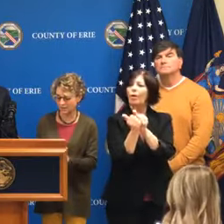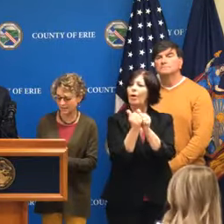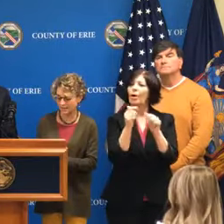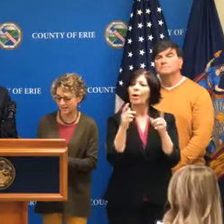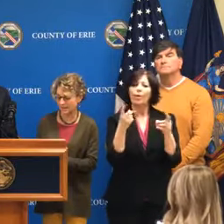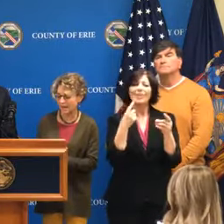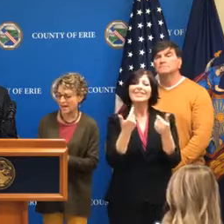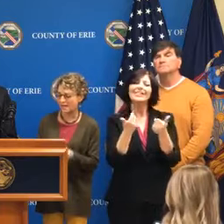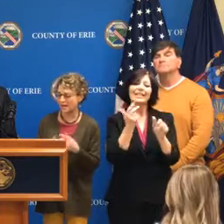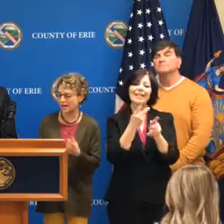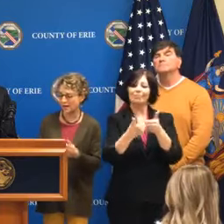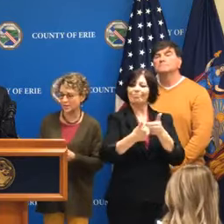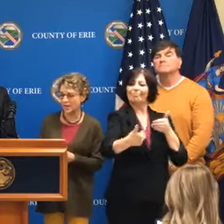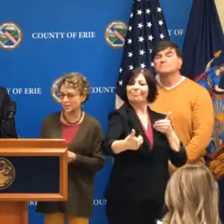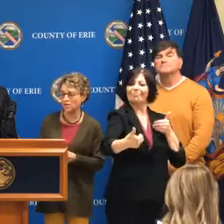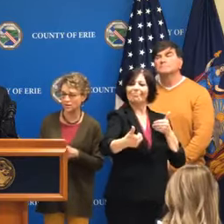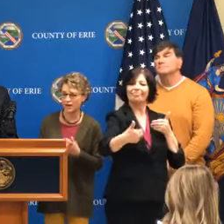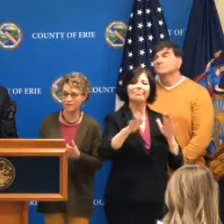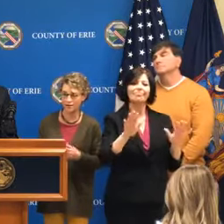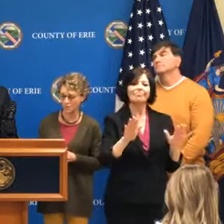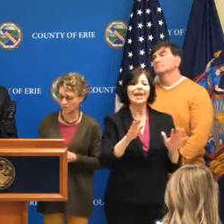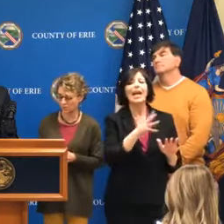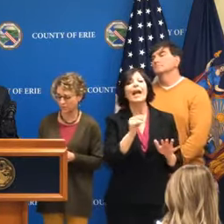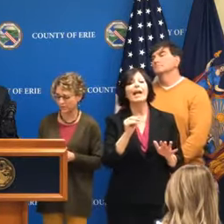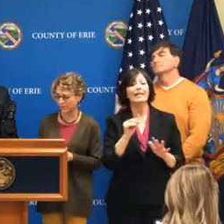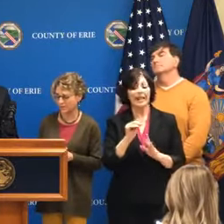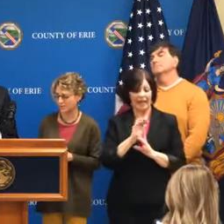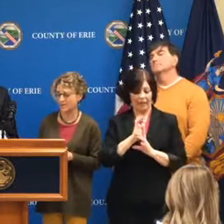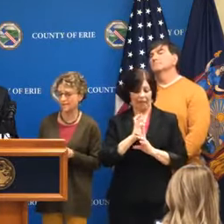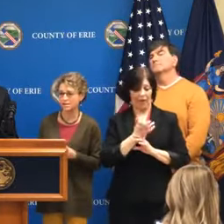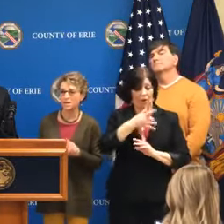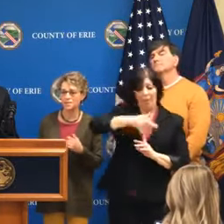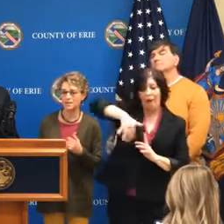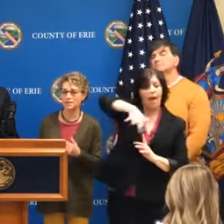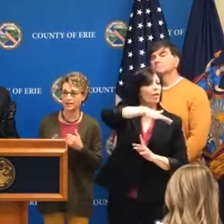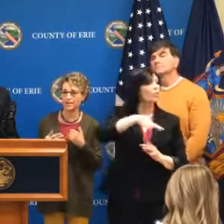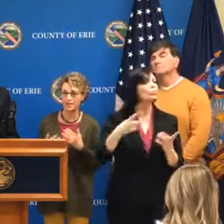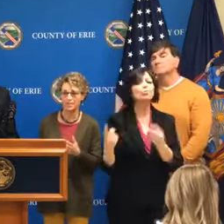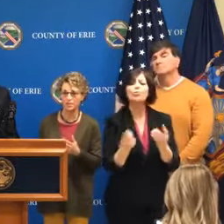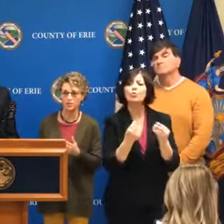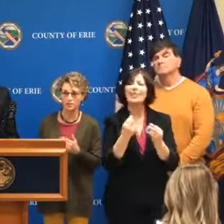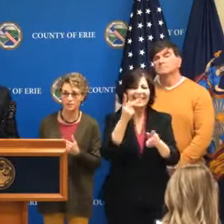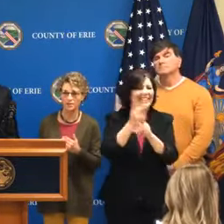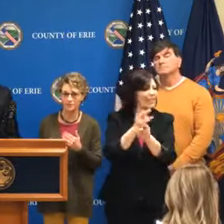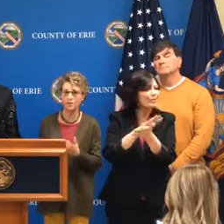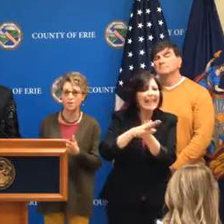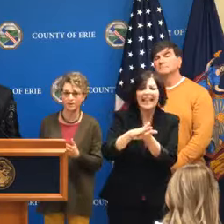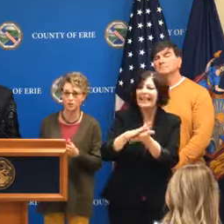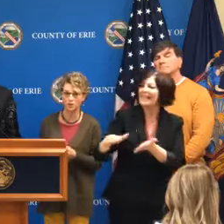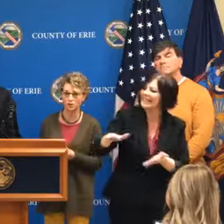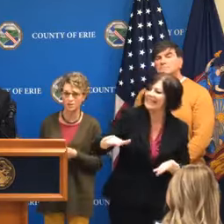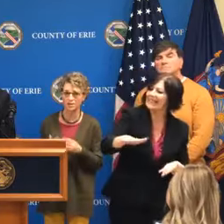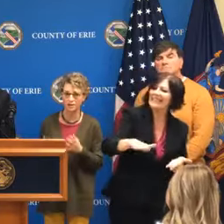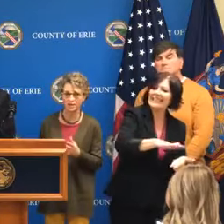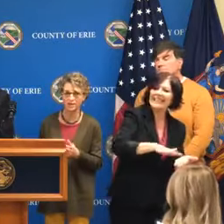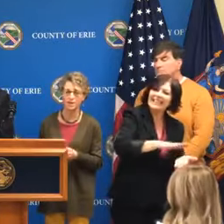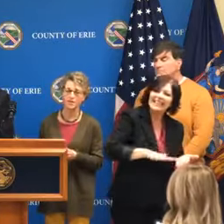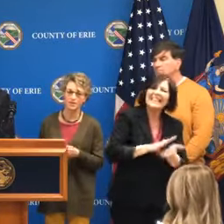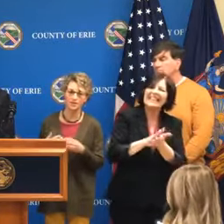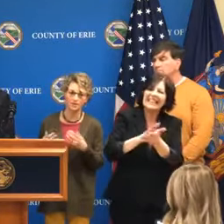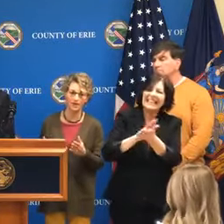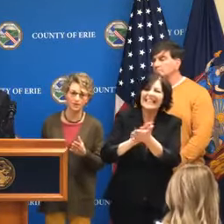physical distancing, and then environmental non-pharmaceutical interventions, and that's basically keeping our surfaces, frequently touched surfaces,